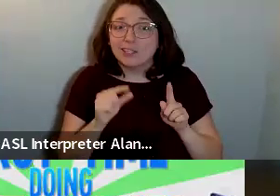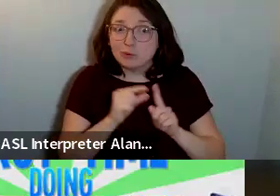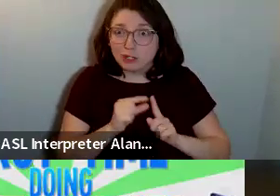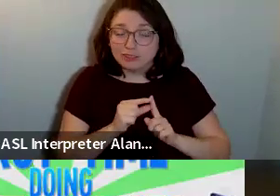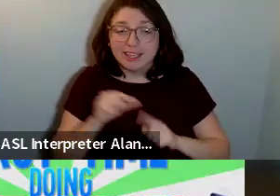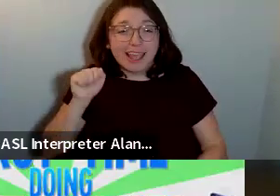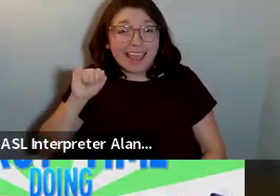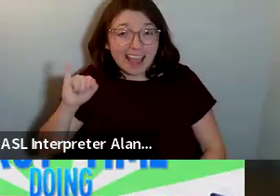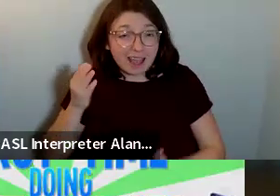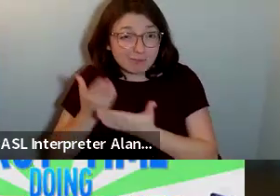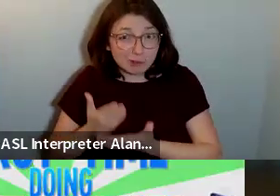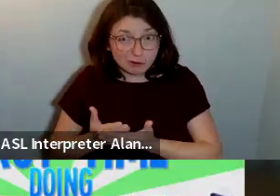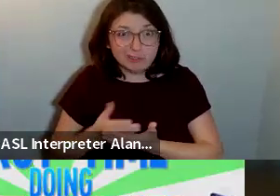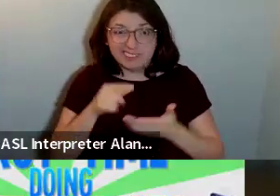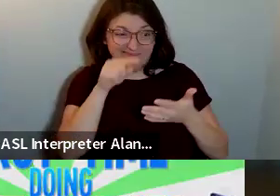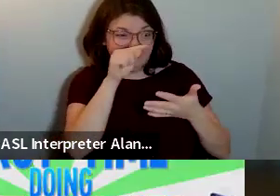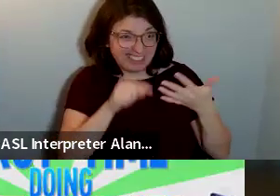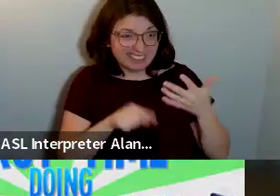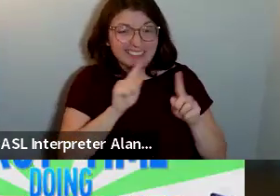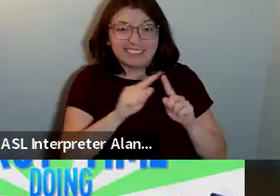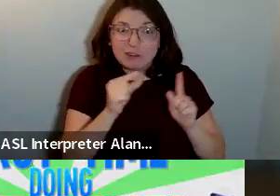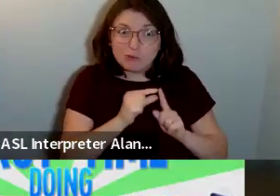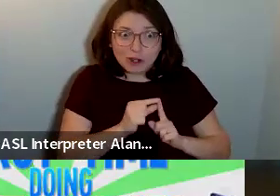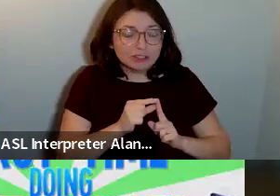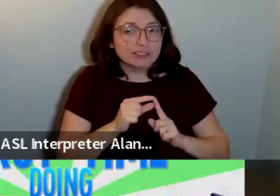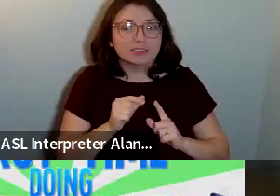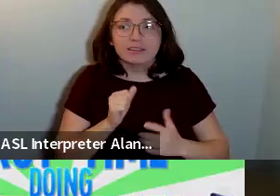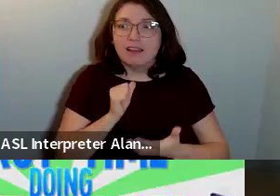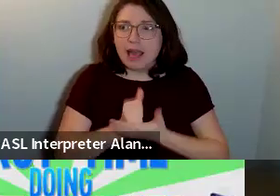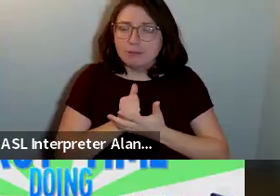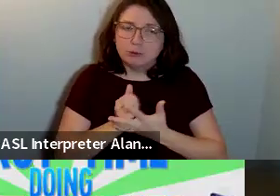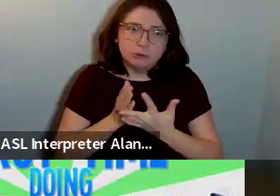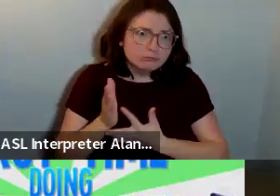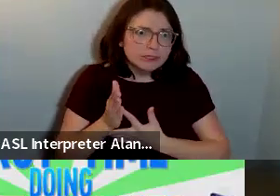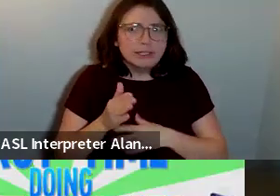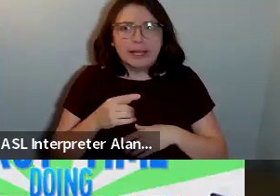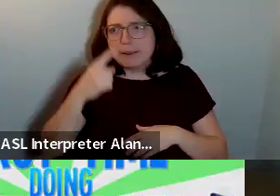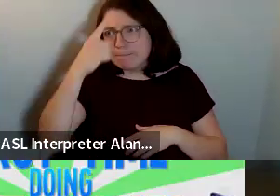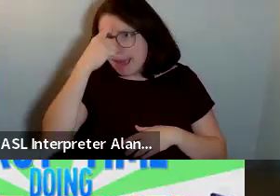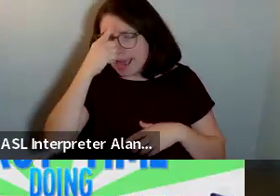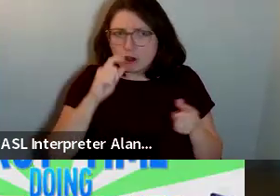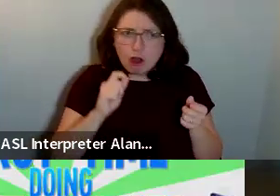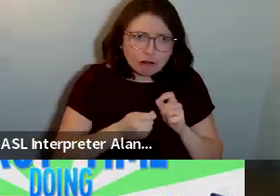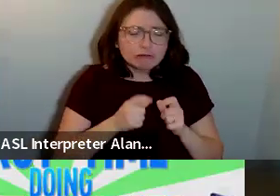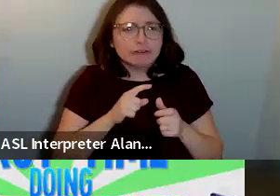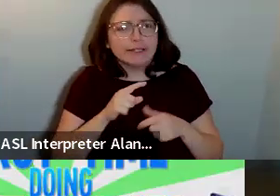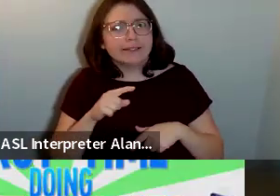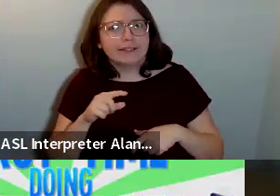to draw people in, breakthroughs, empowerment, mind-altering, neuroplasticity. Buyer